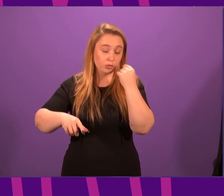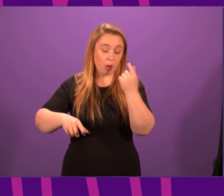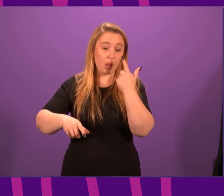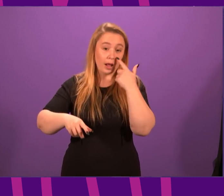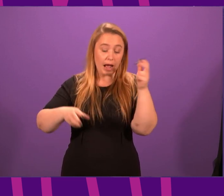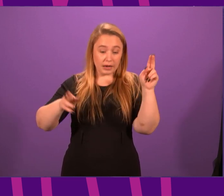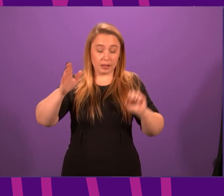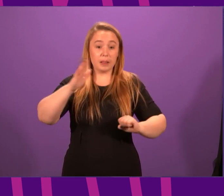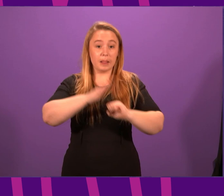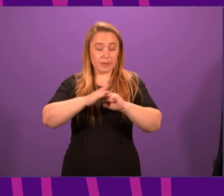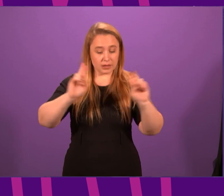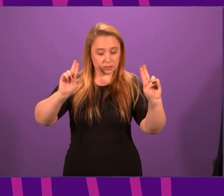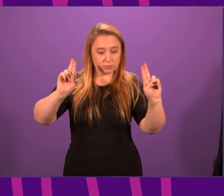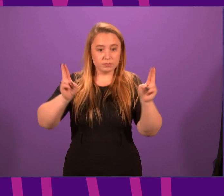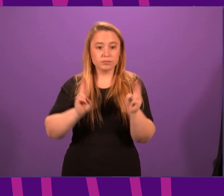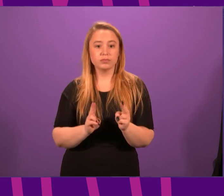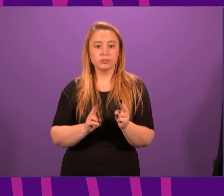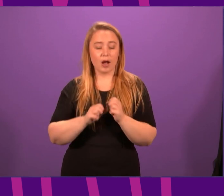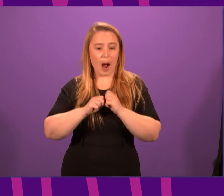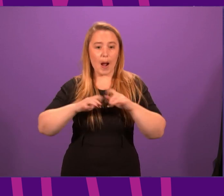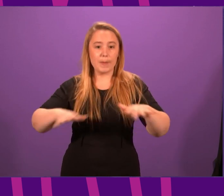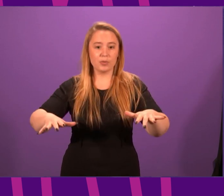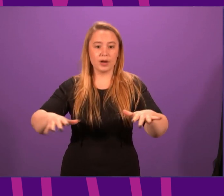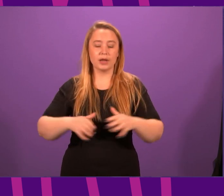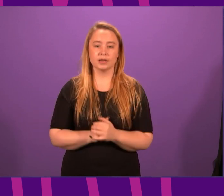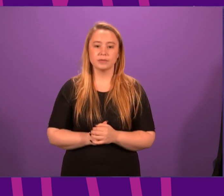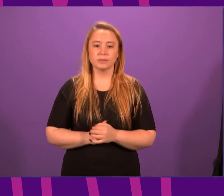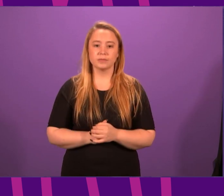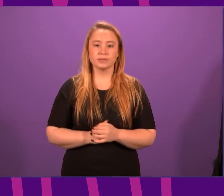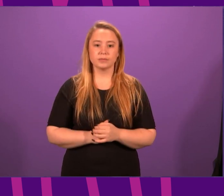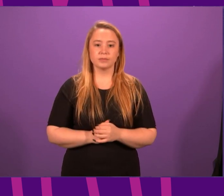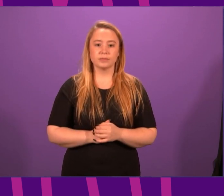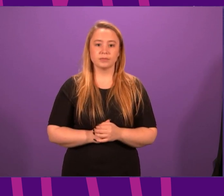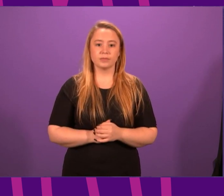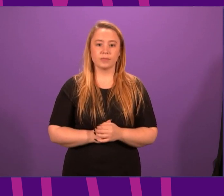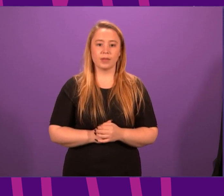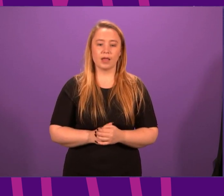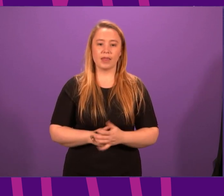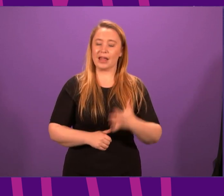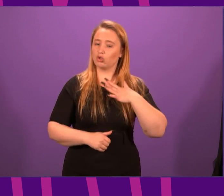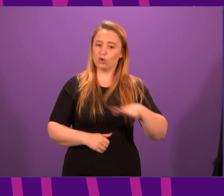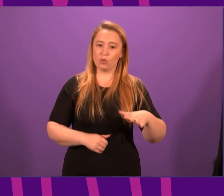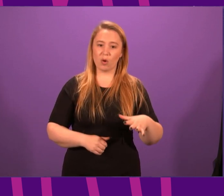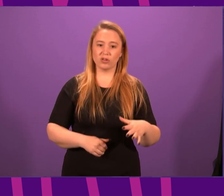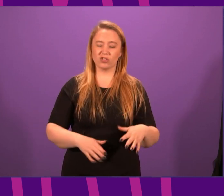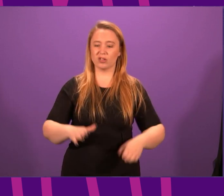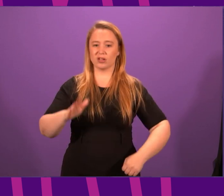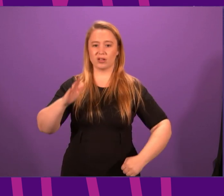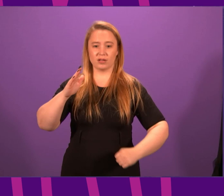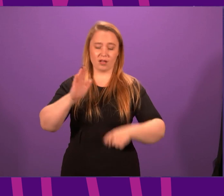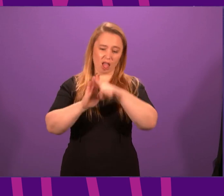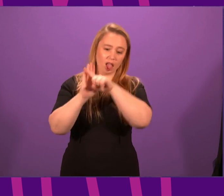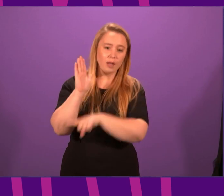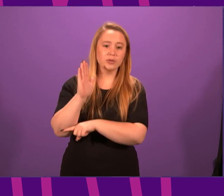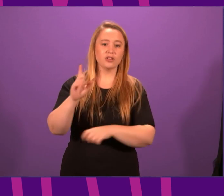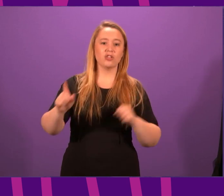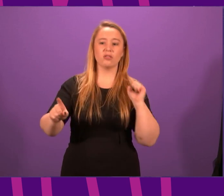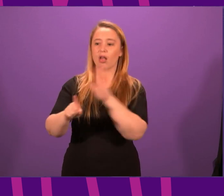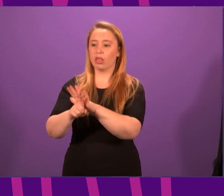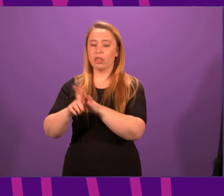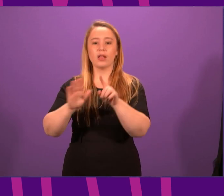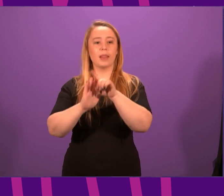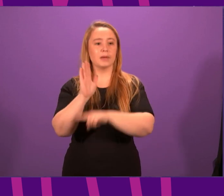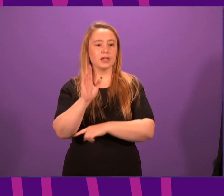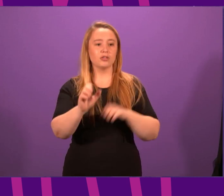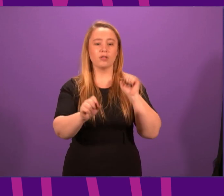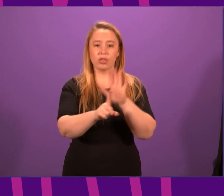able to avoid the imposition of generic, crude restrictions that we're talking about today. The First